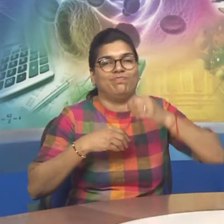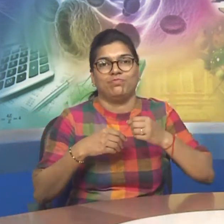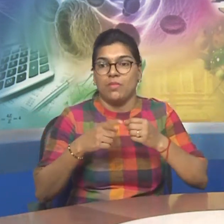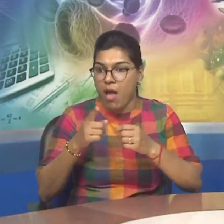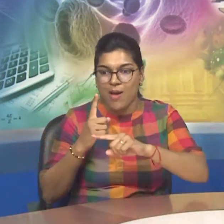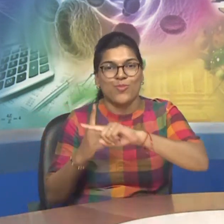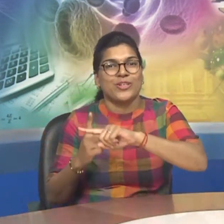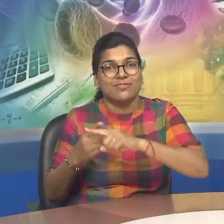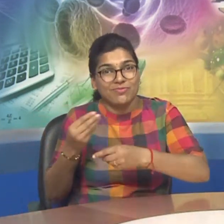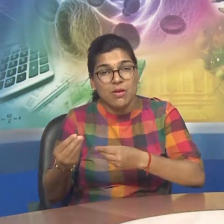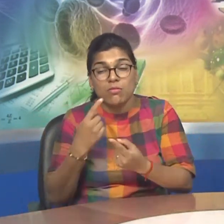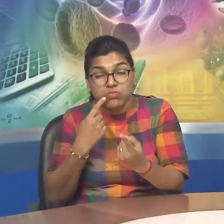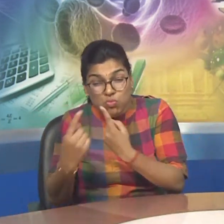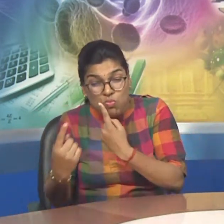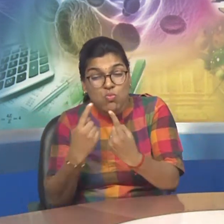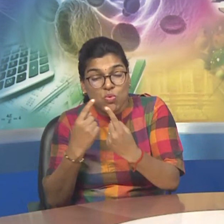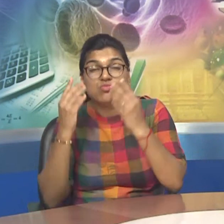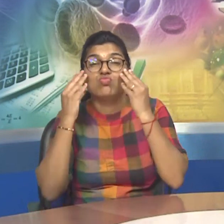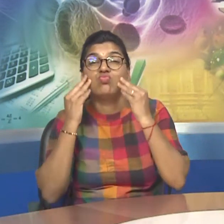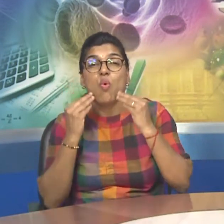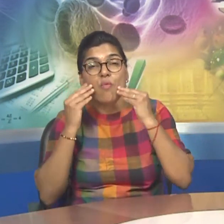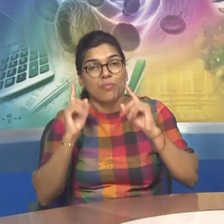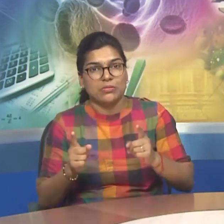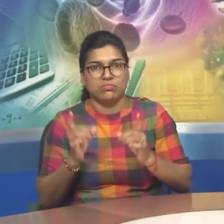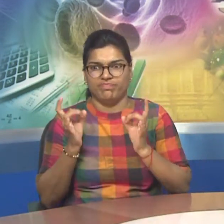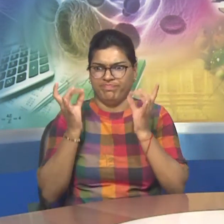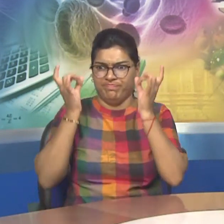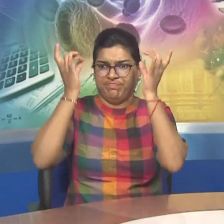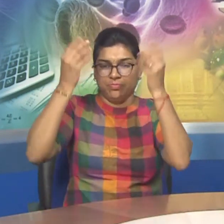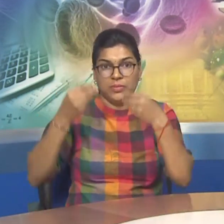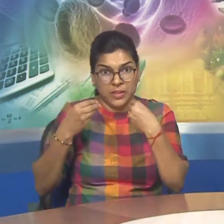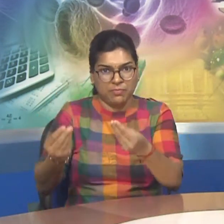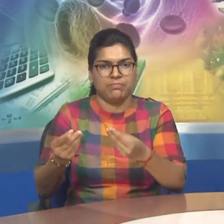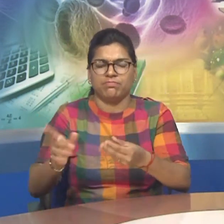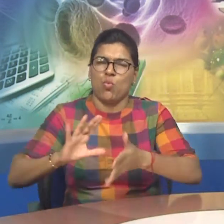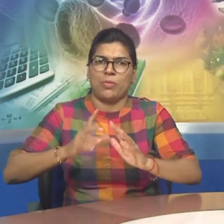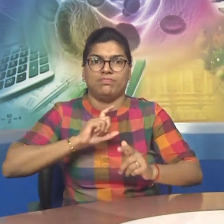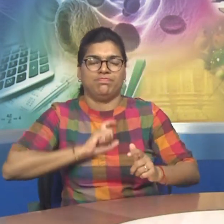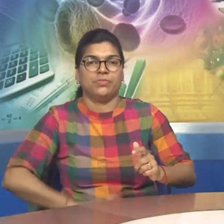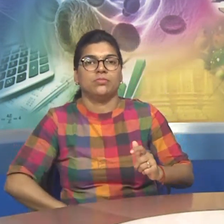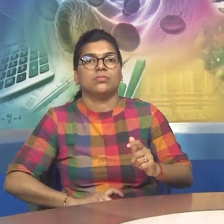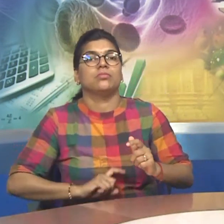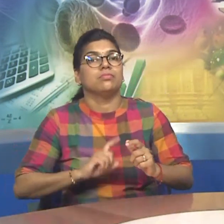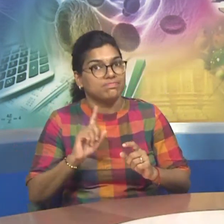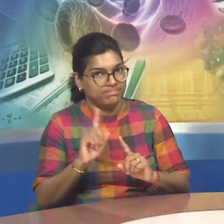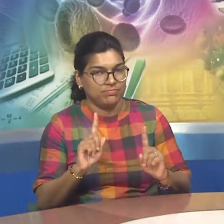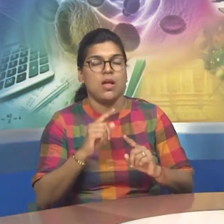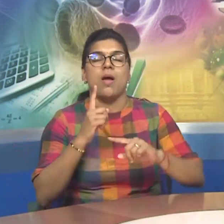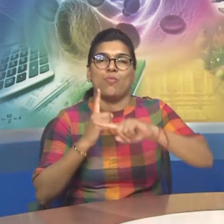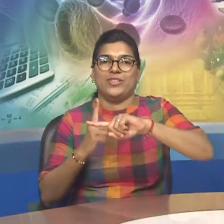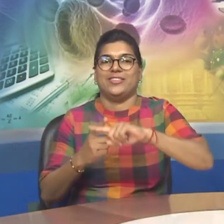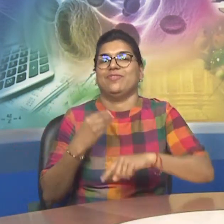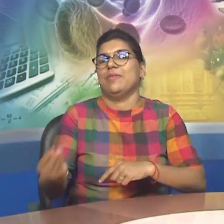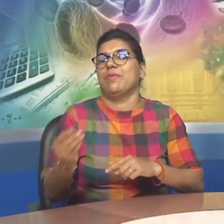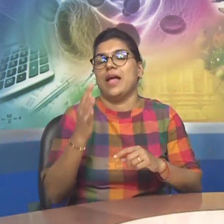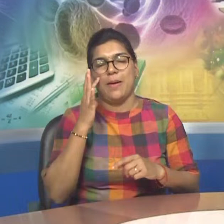doing. So we should use positive words which are encouraging and motivating instead of the